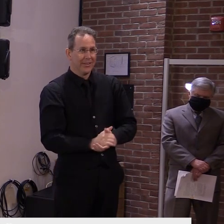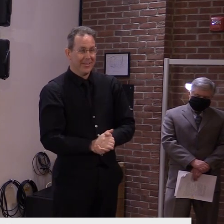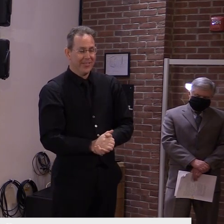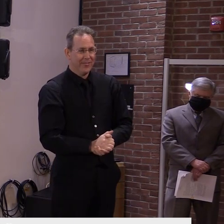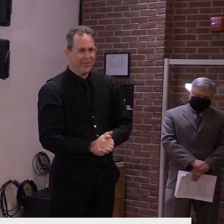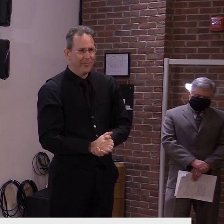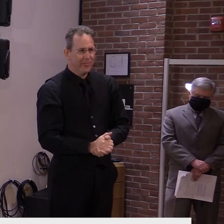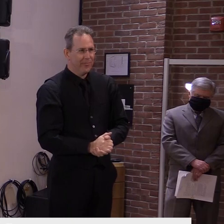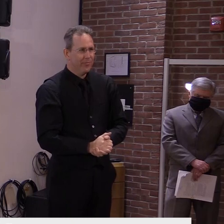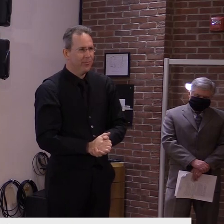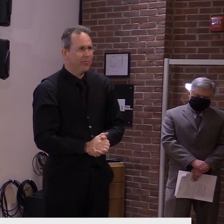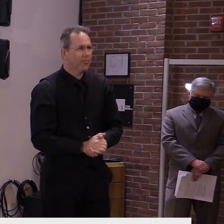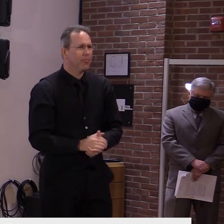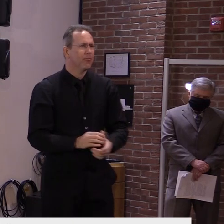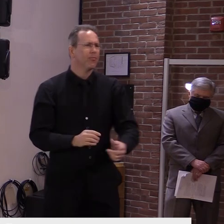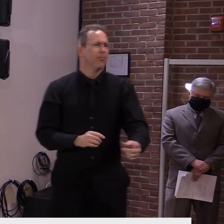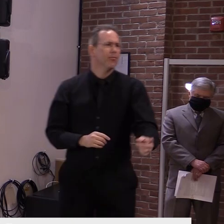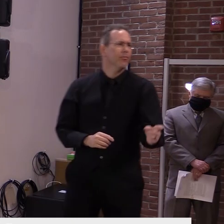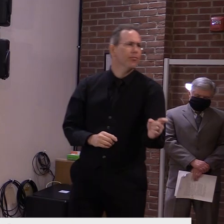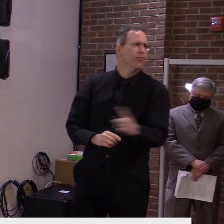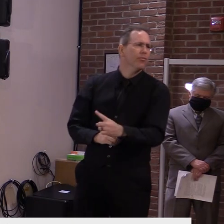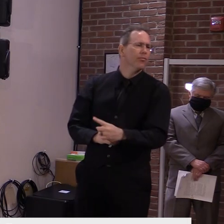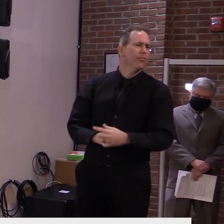And this is probably for Secretary Smith.